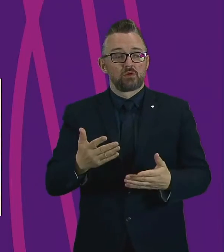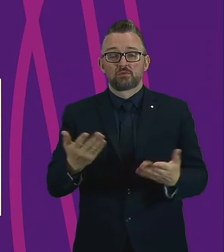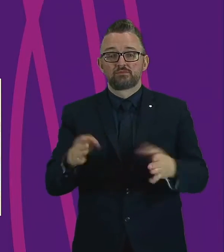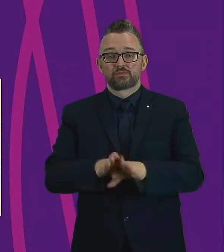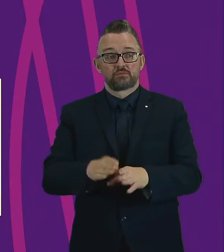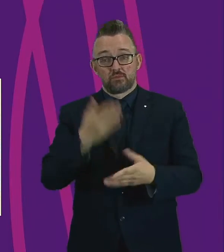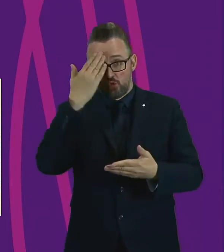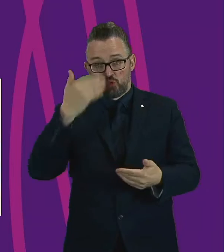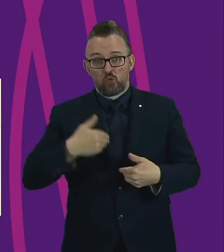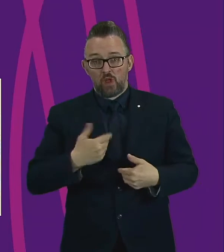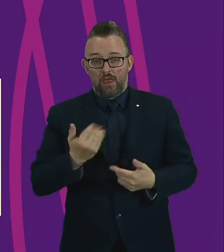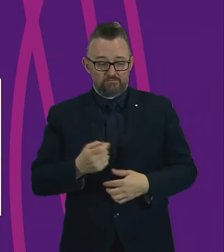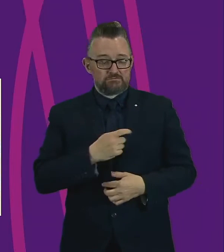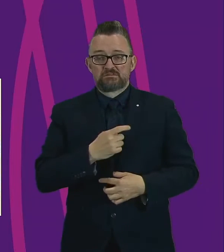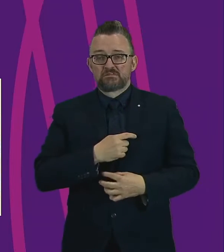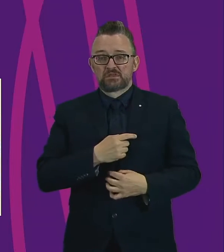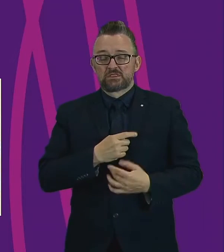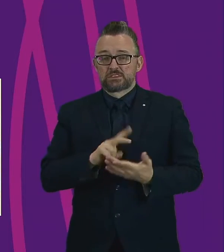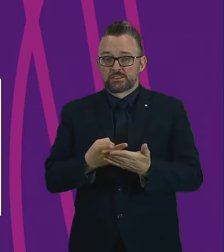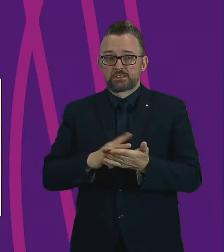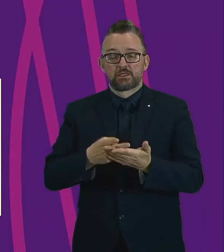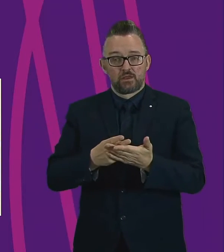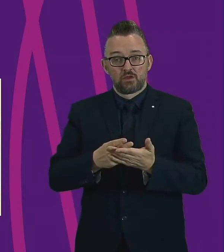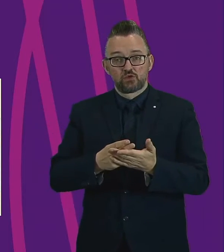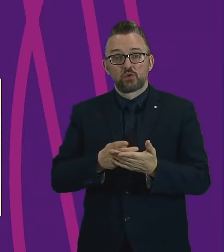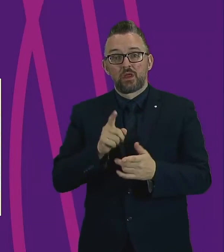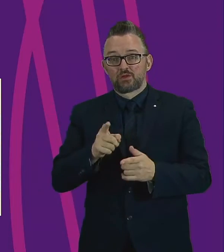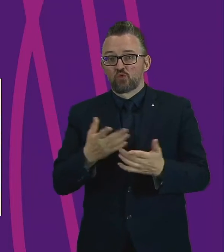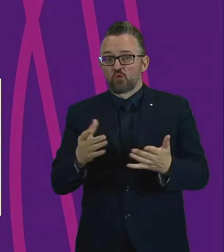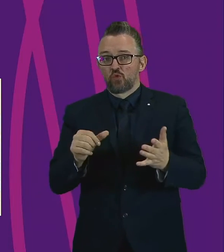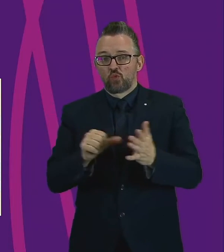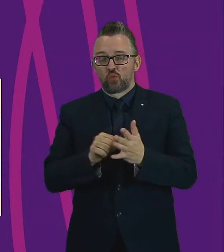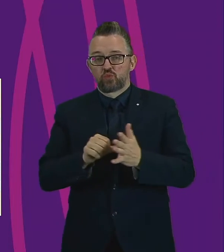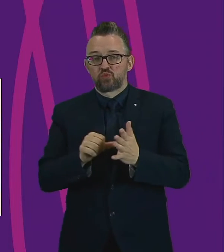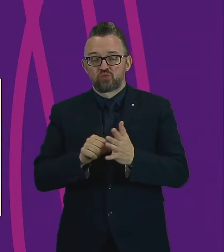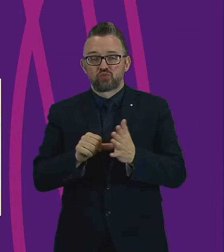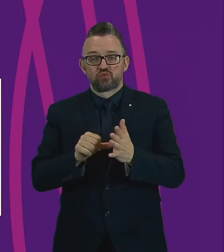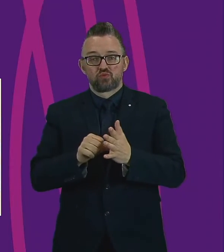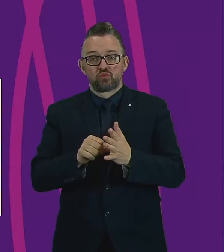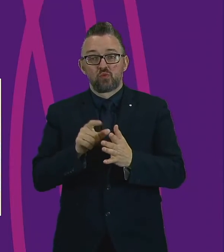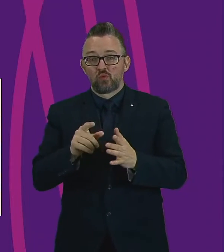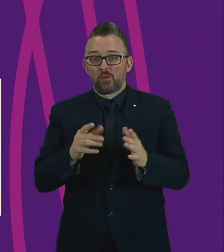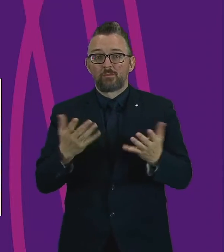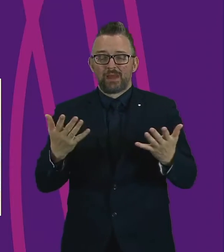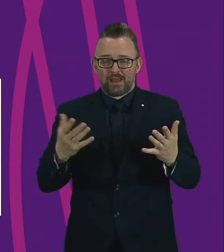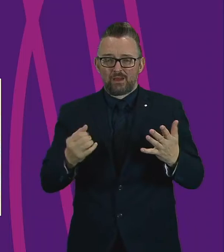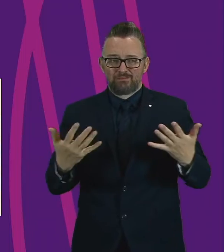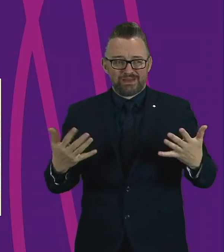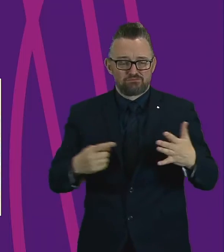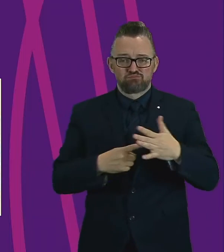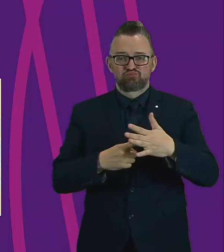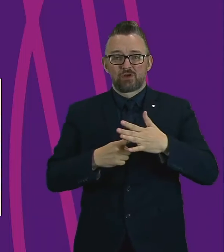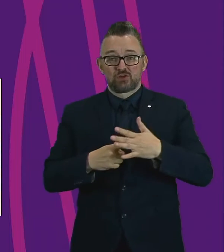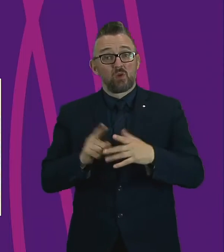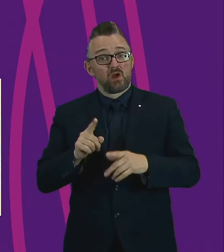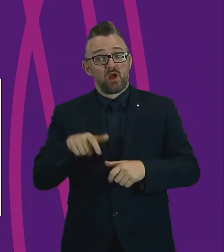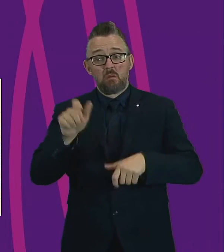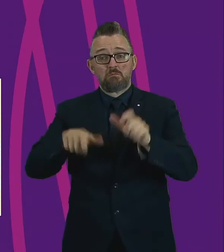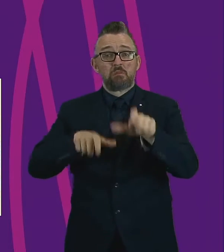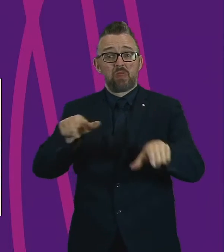all. These are the difficult questions. These are the serious pressures which people are struggling